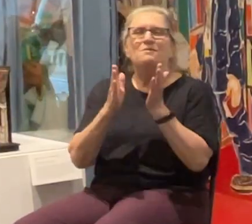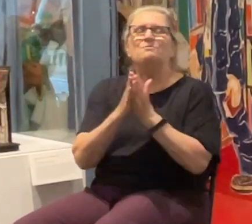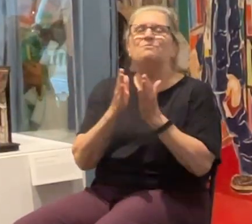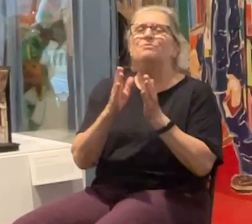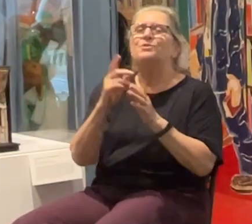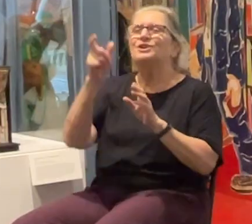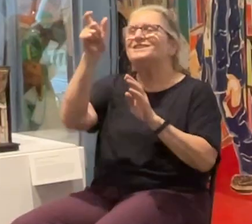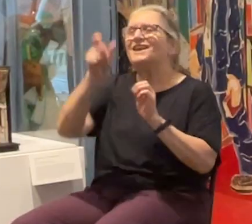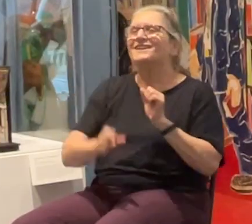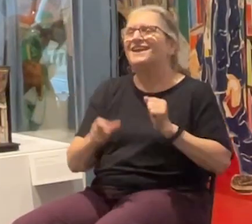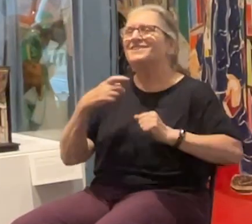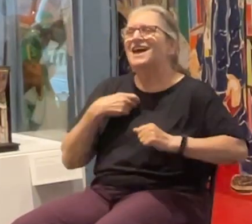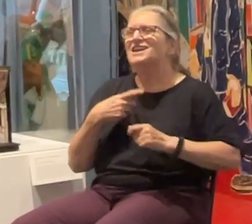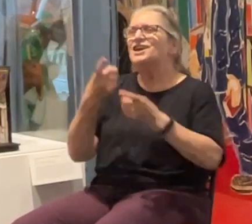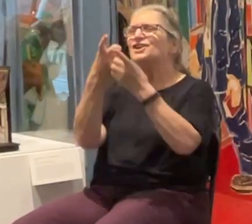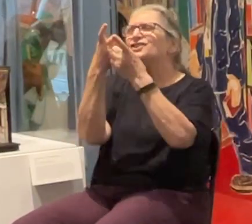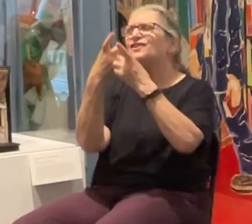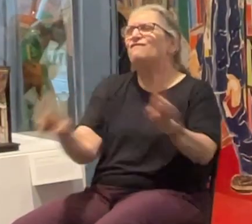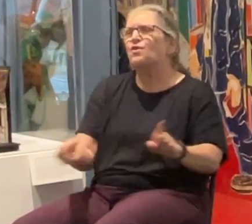Yourself?